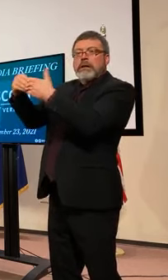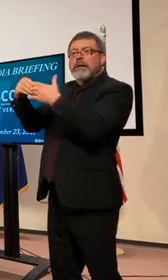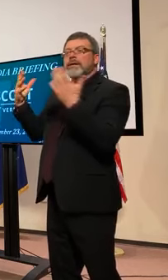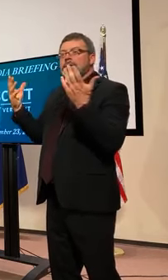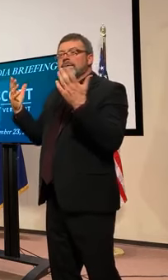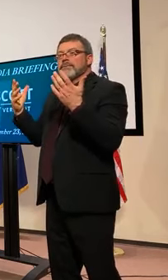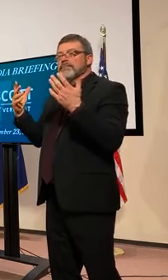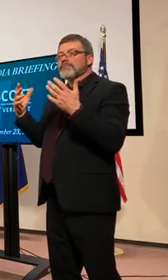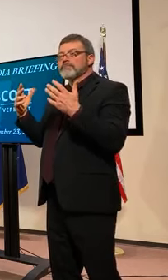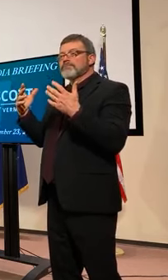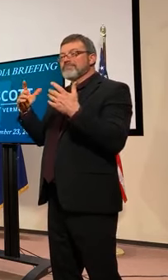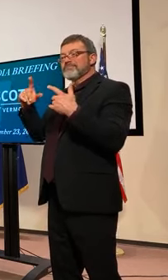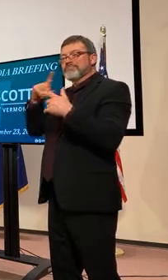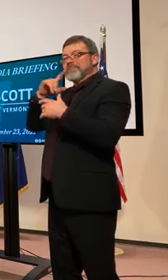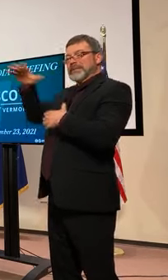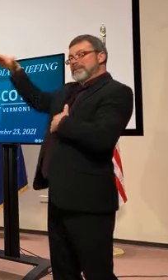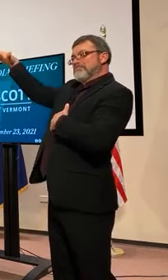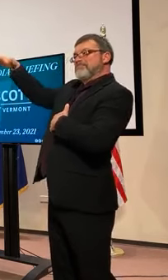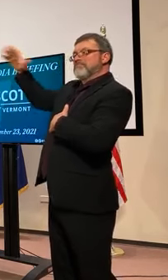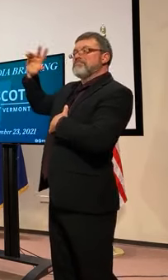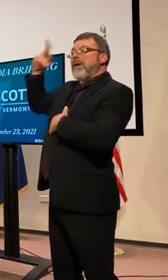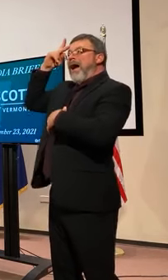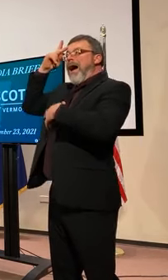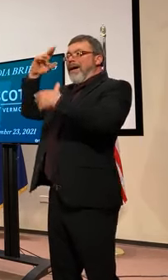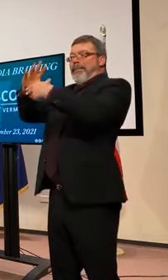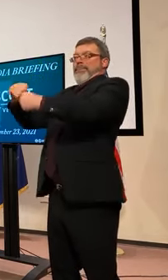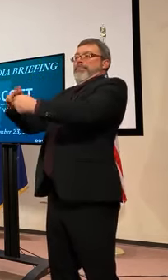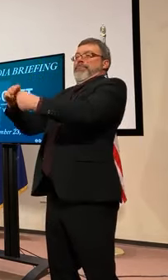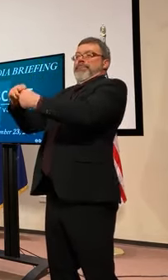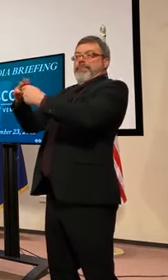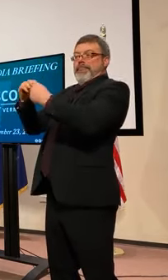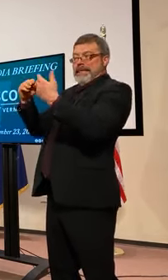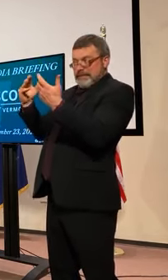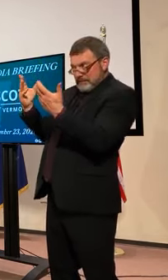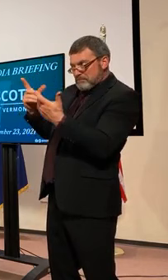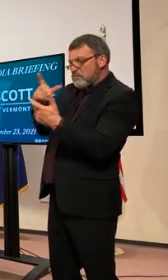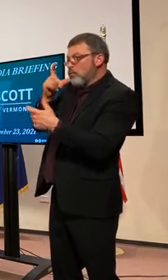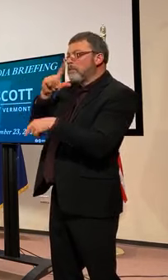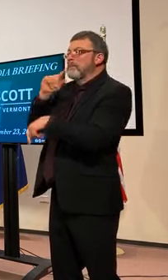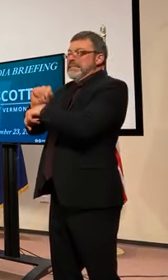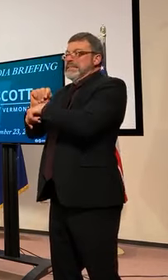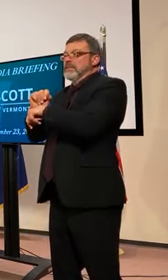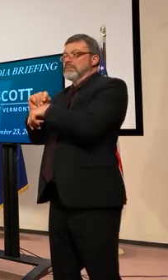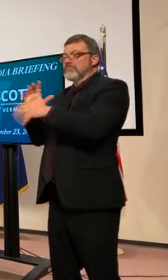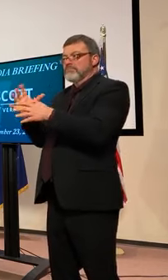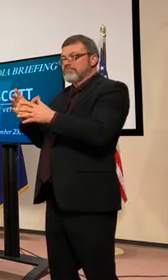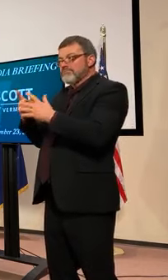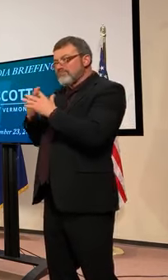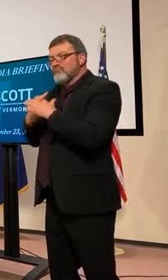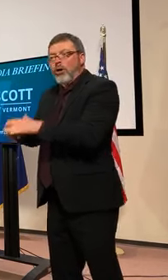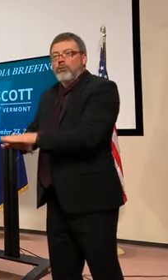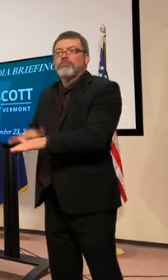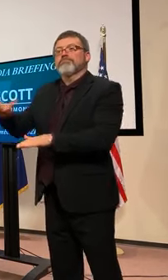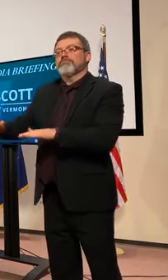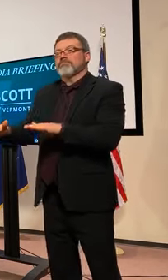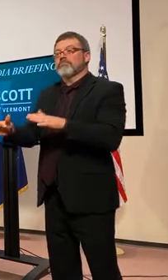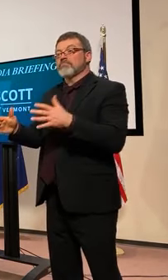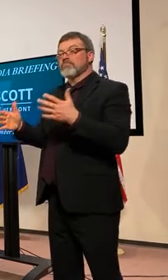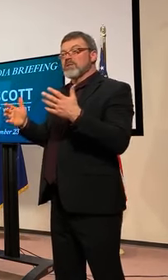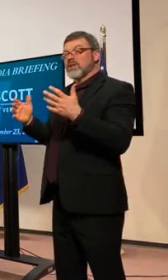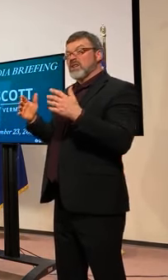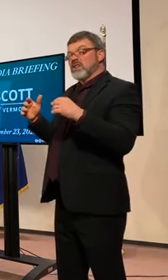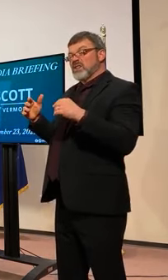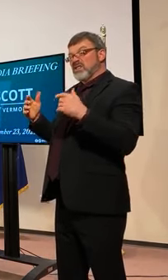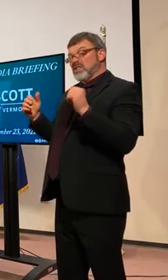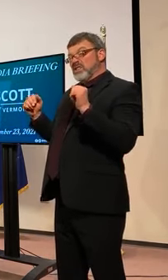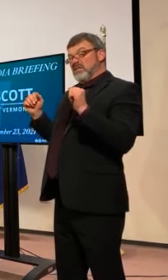political posturing that happens along the way, and that could hurt our ability to do